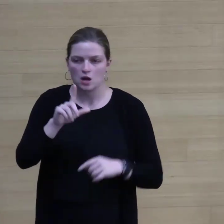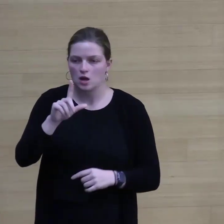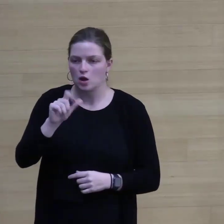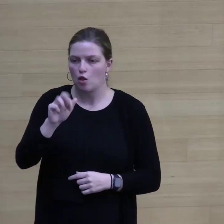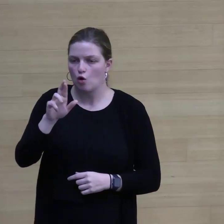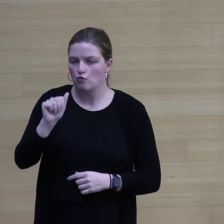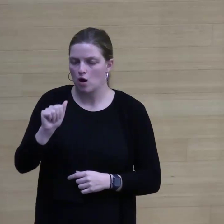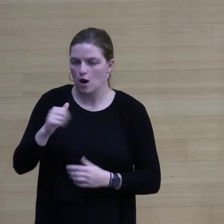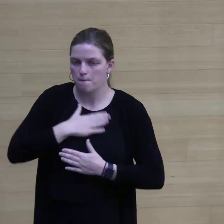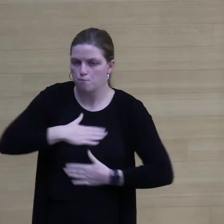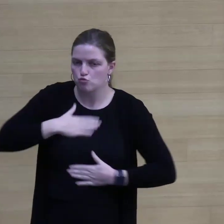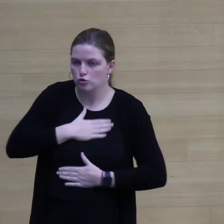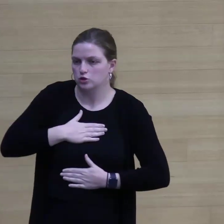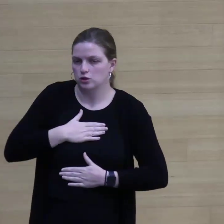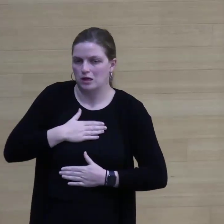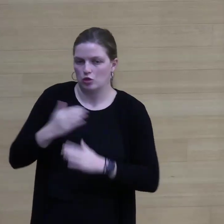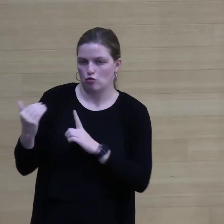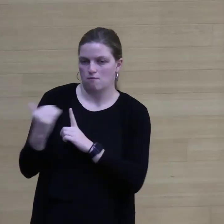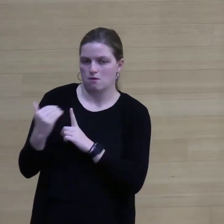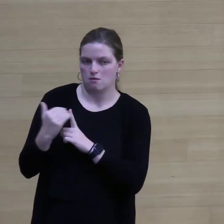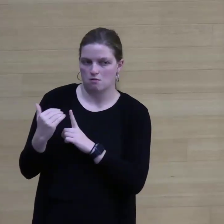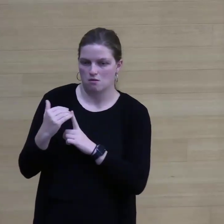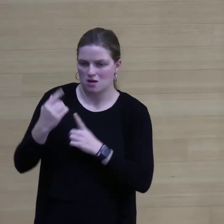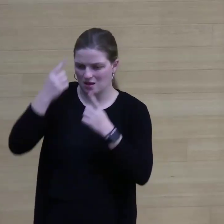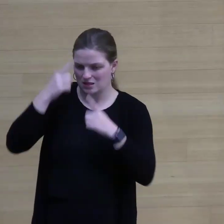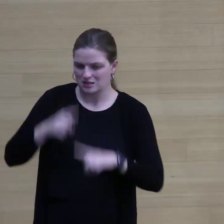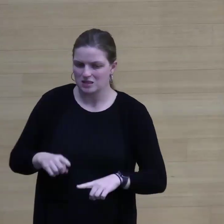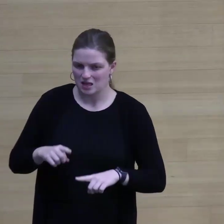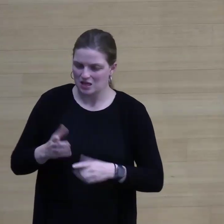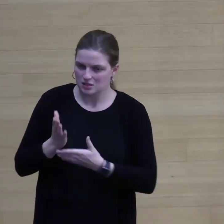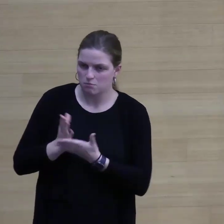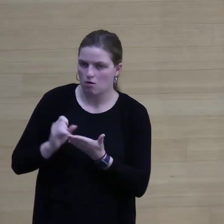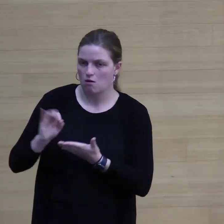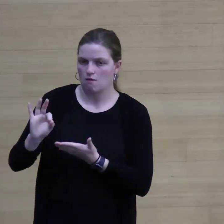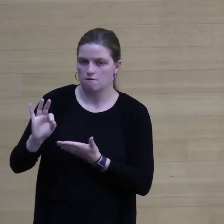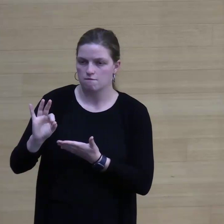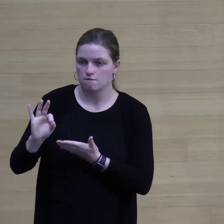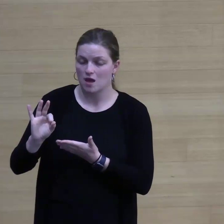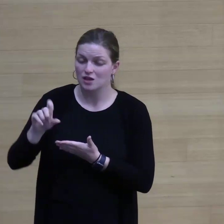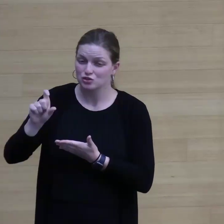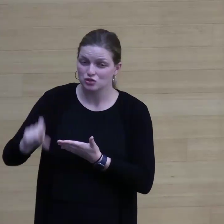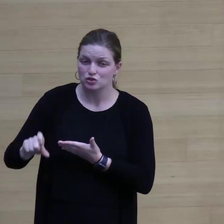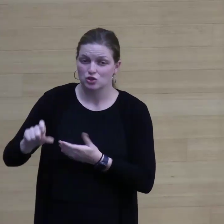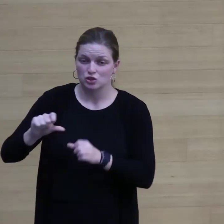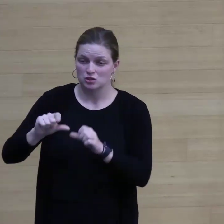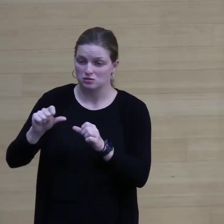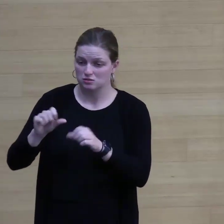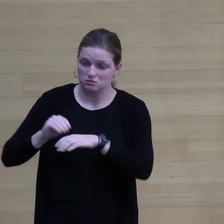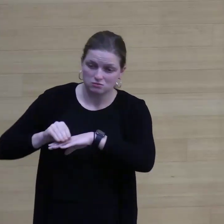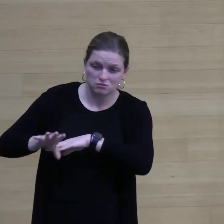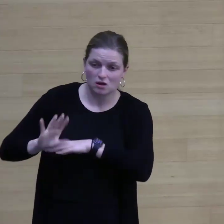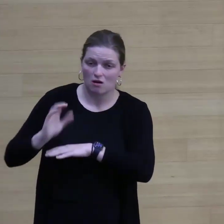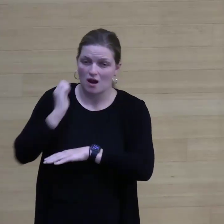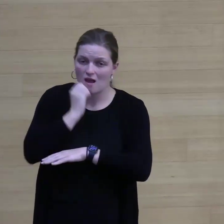I really appreciate the reminder that consent is part of and should shape our